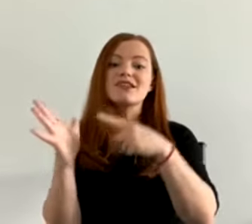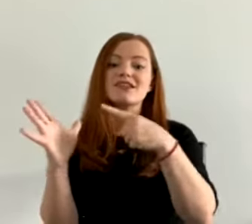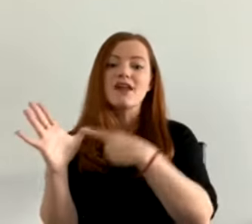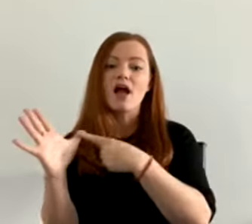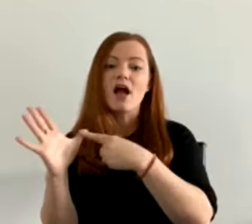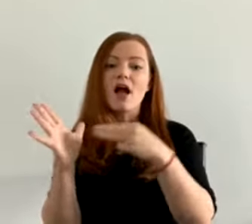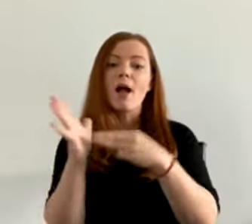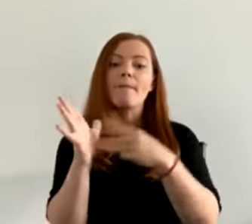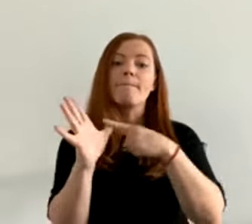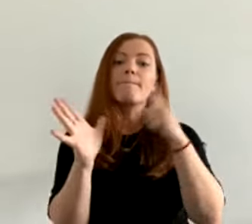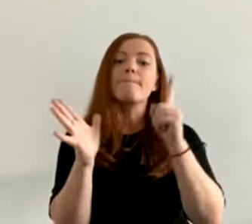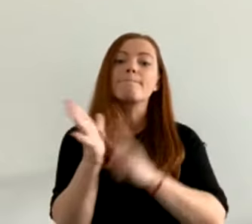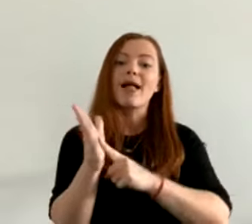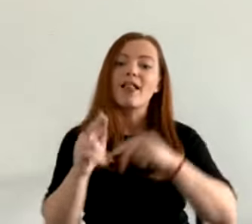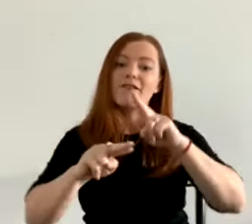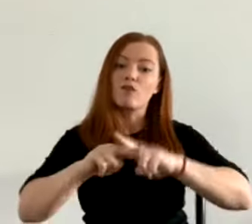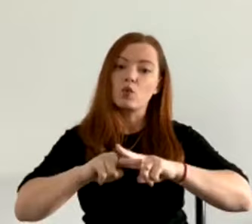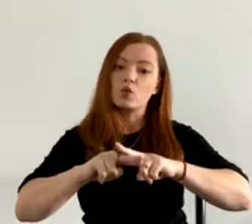asked to be in this